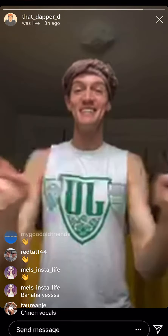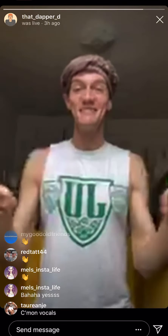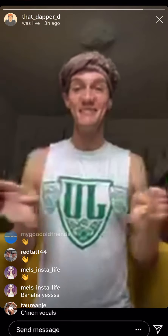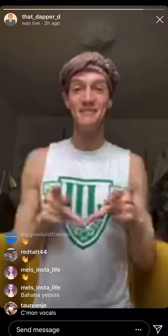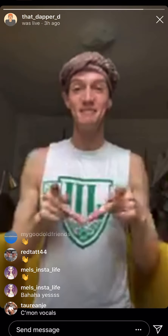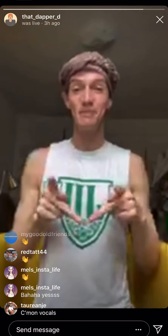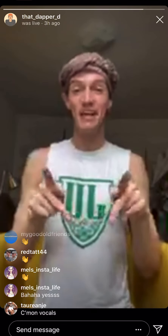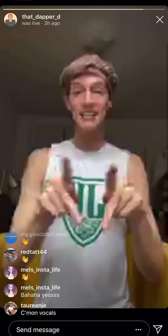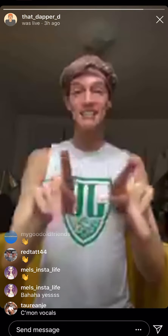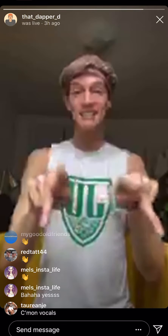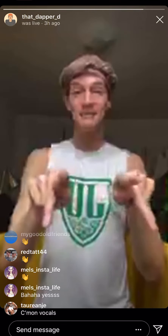Place.